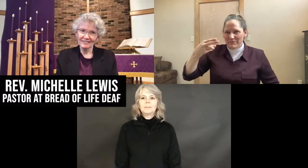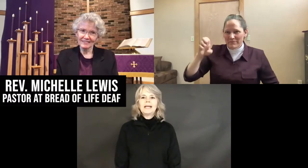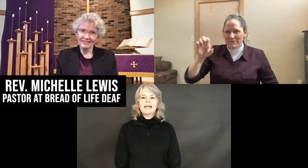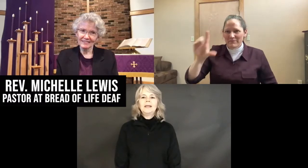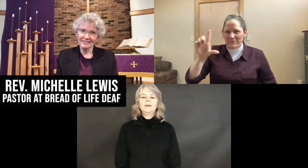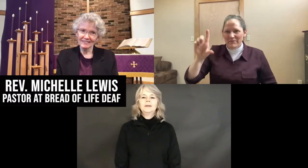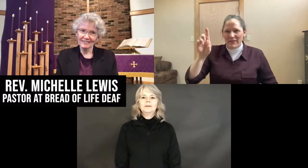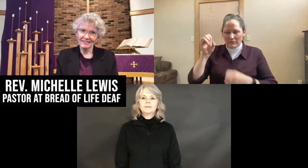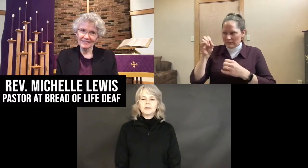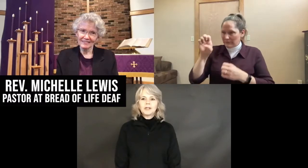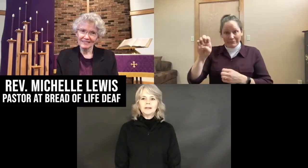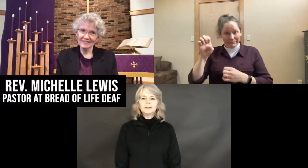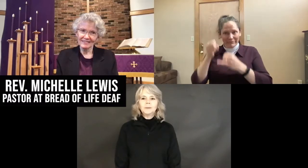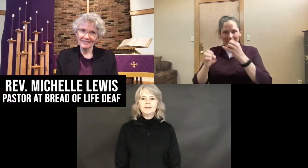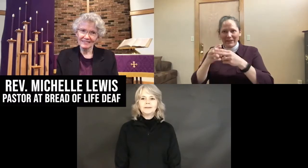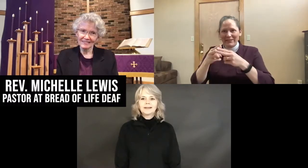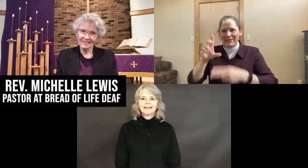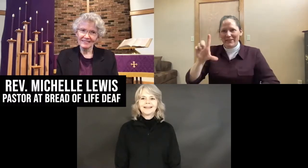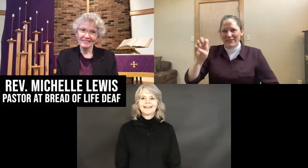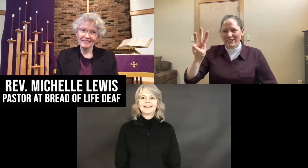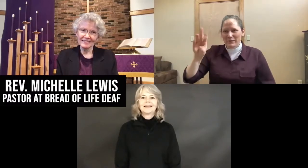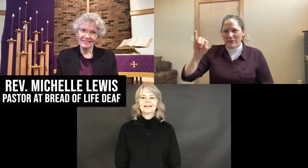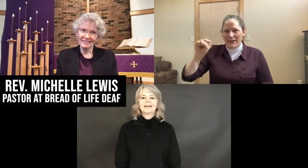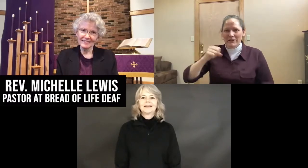My name is Michelle Lewis,